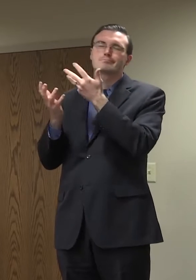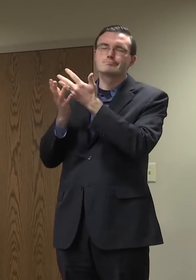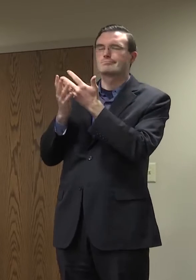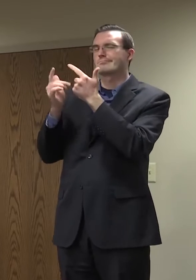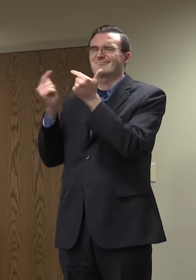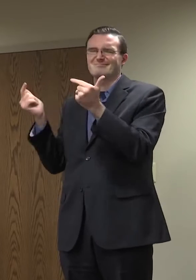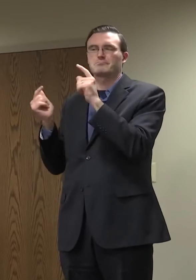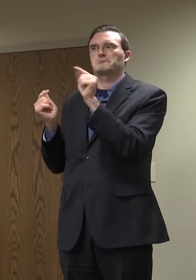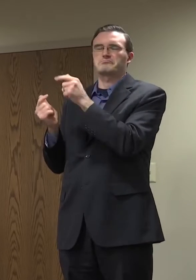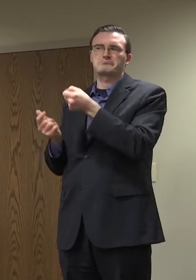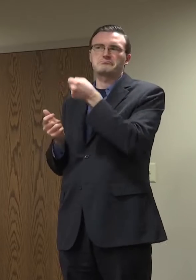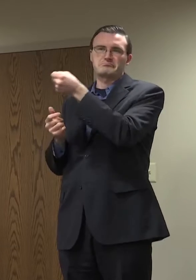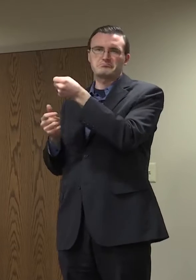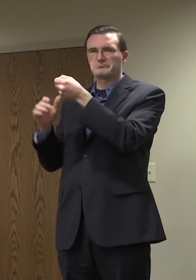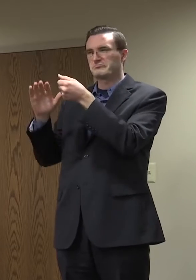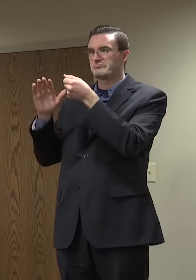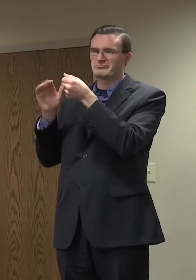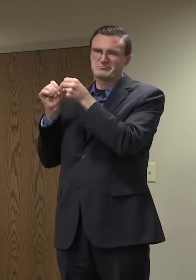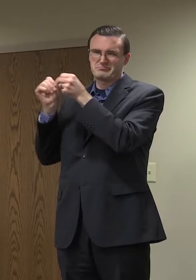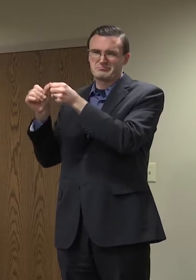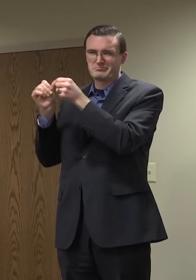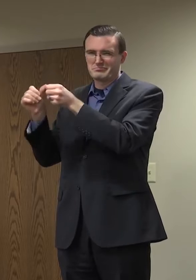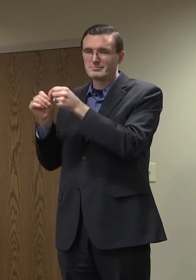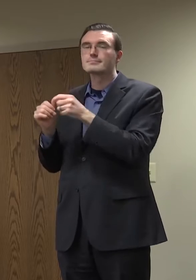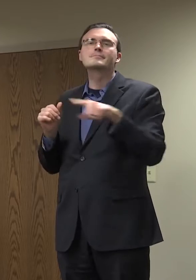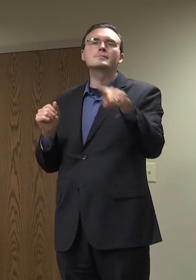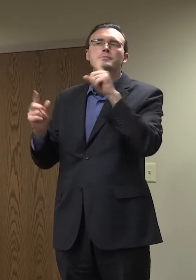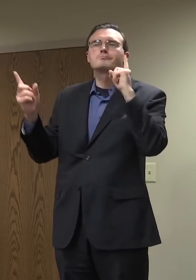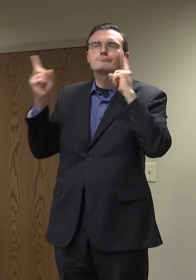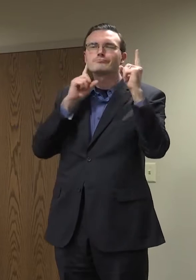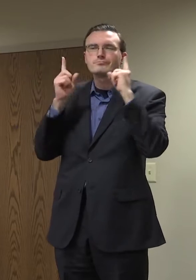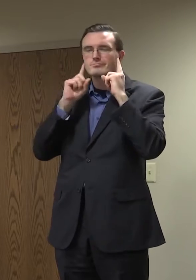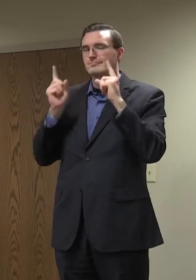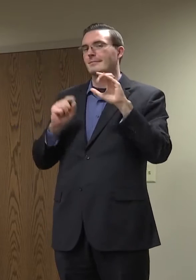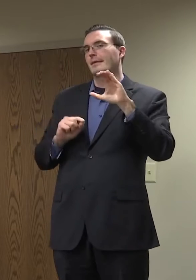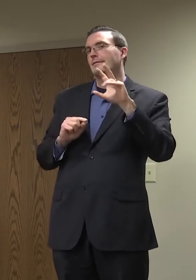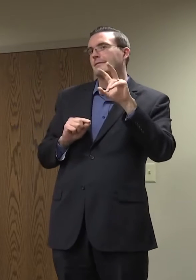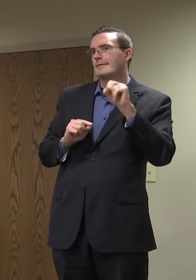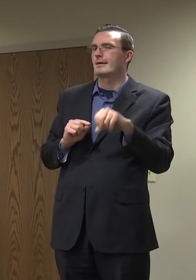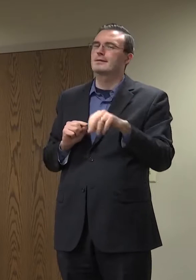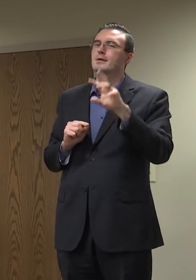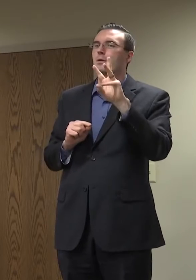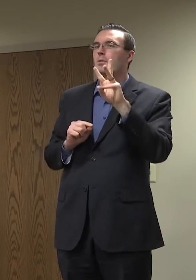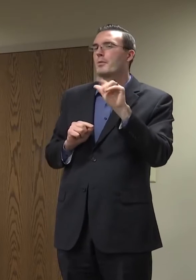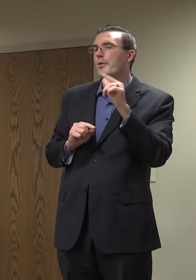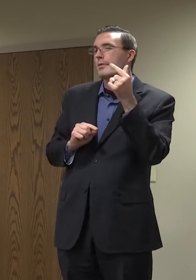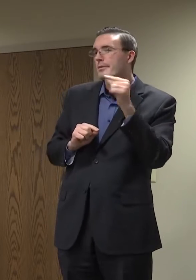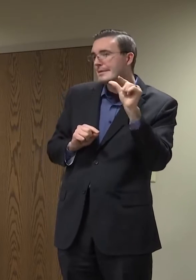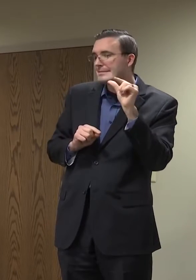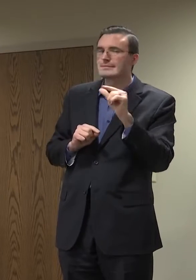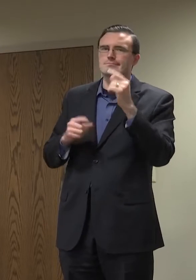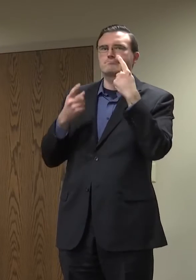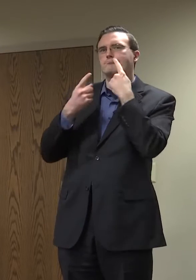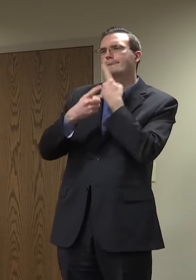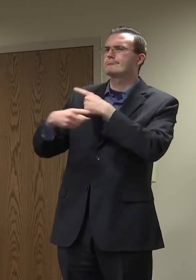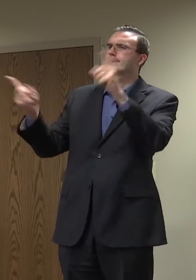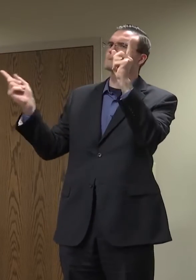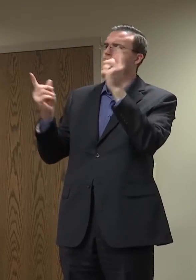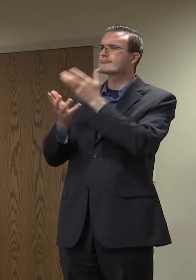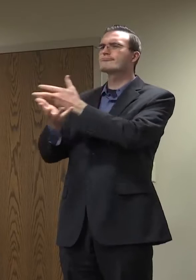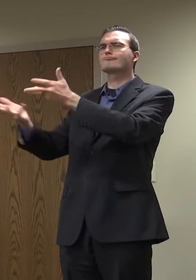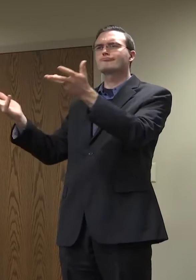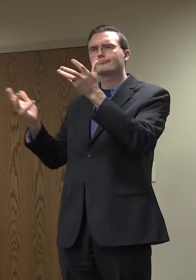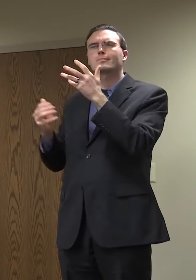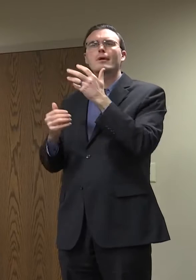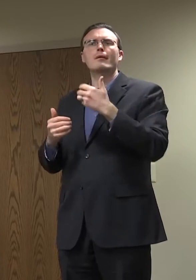contract with CVS and Walgreens, they will be going in and vaccinating the residents. But please be patient. I